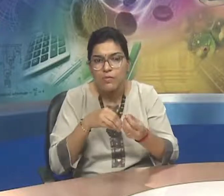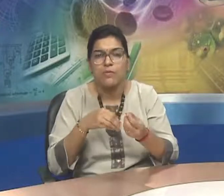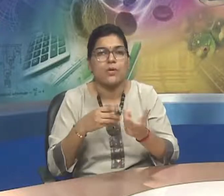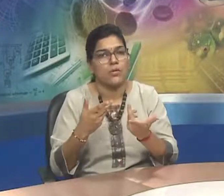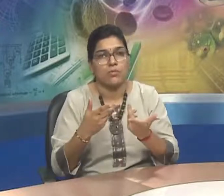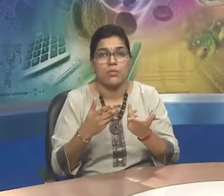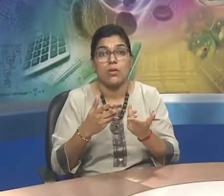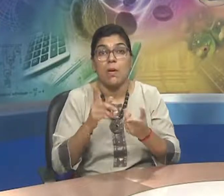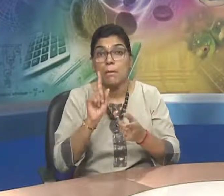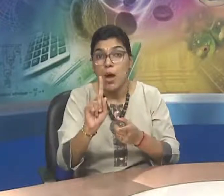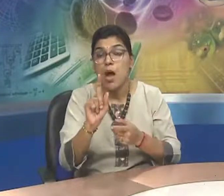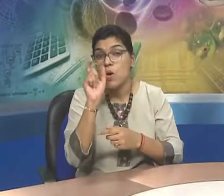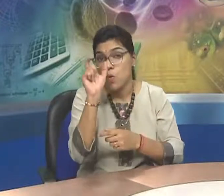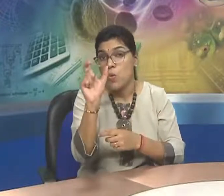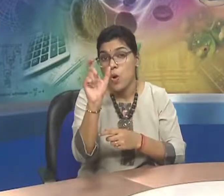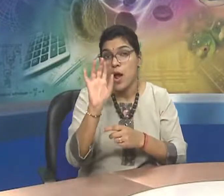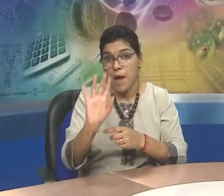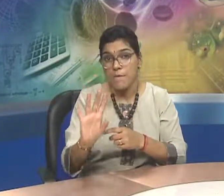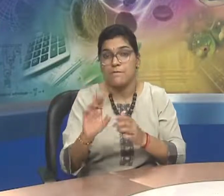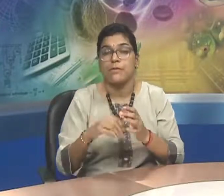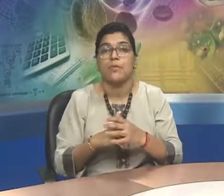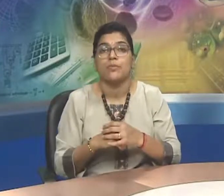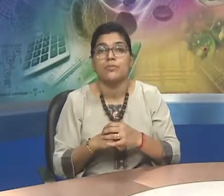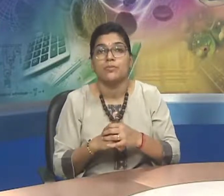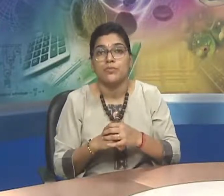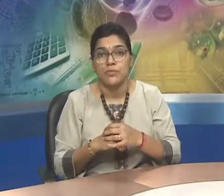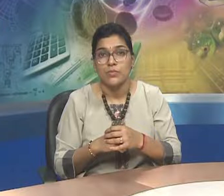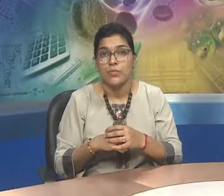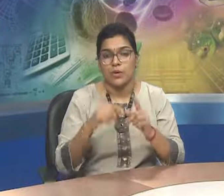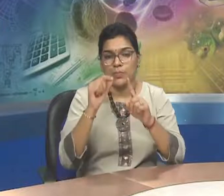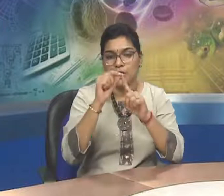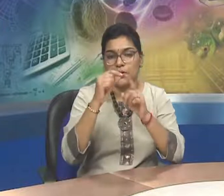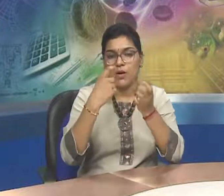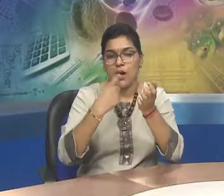arrested under preventive detention